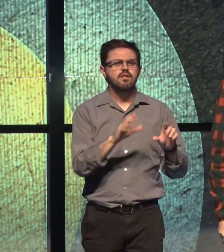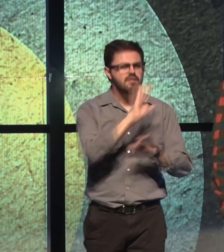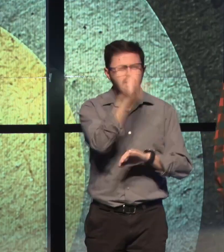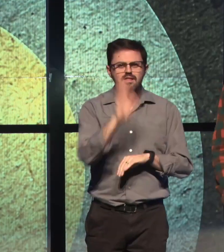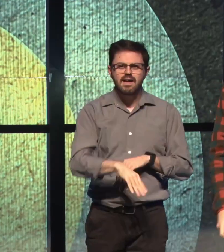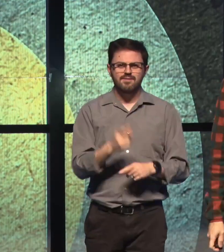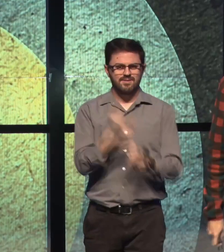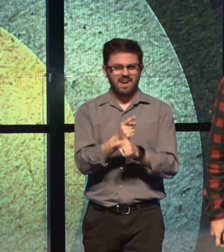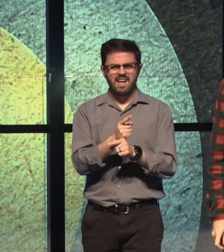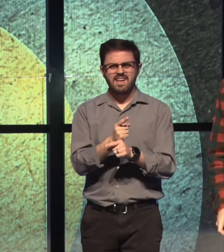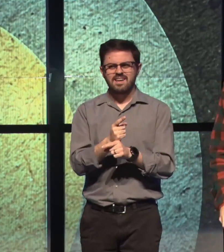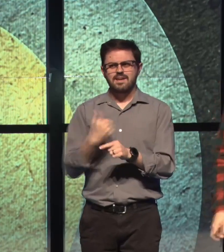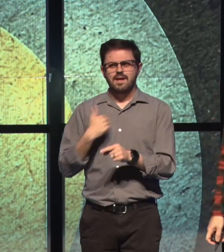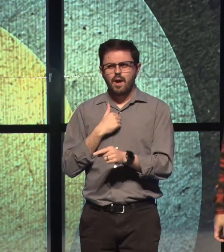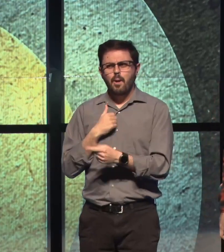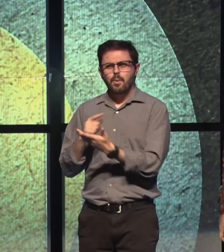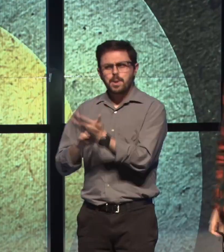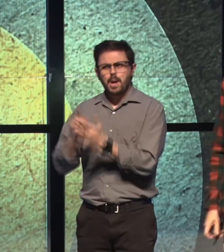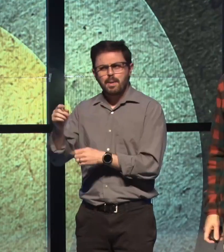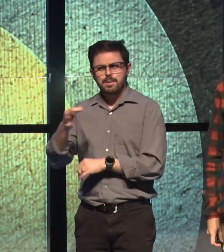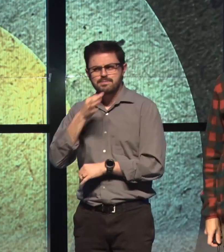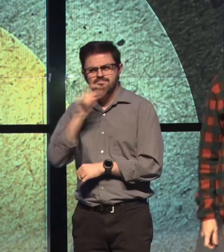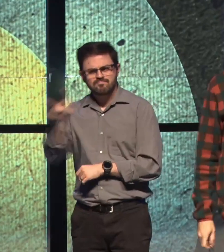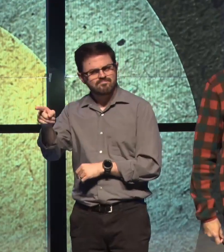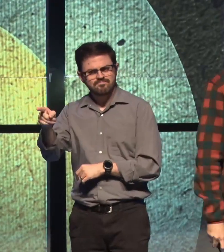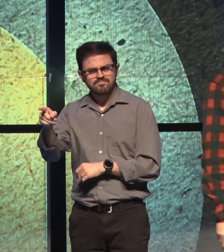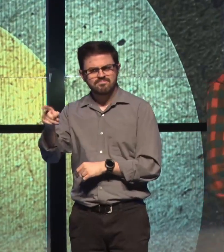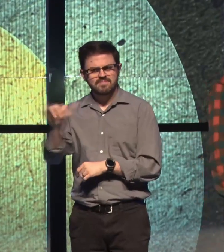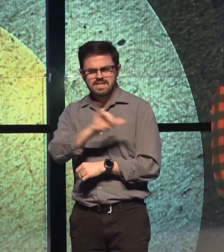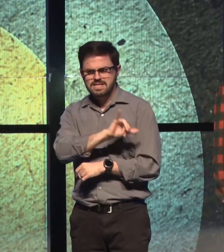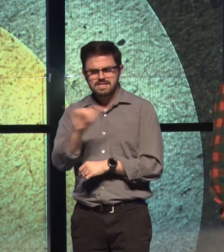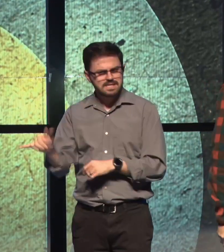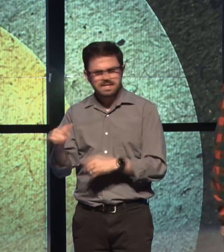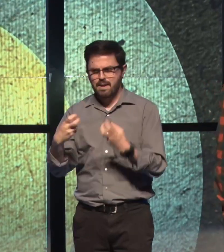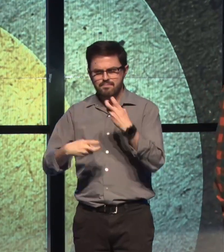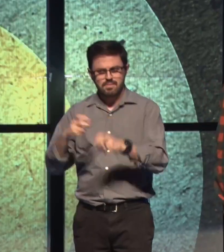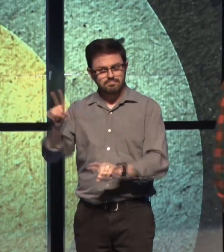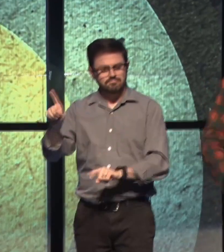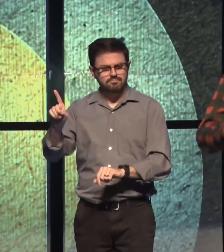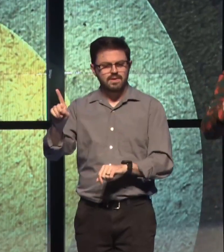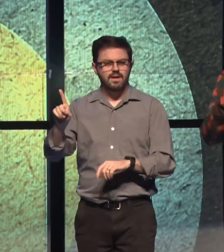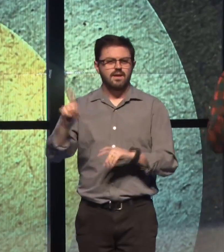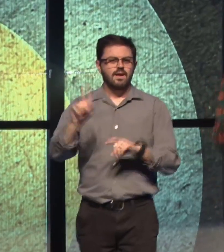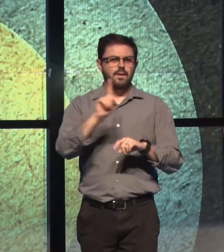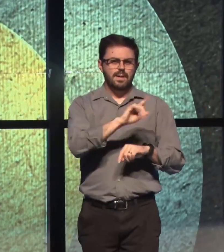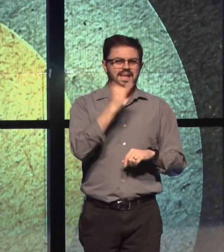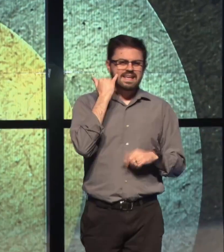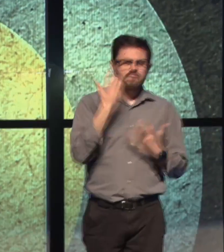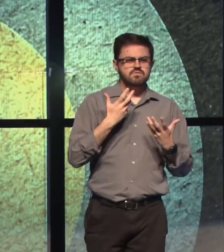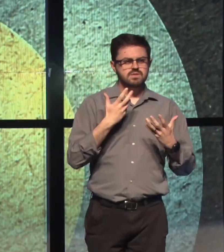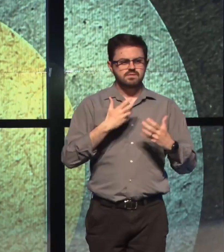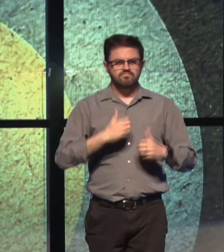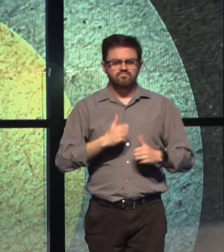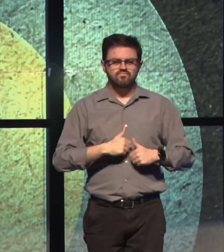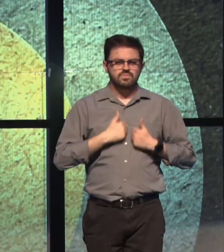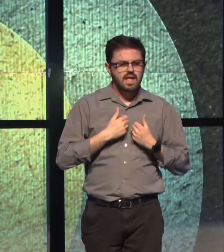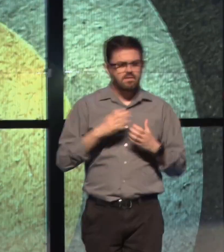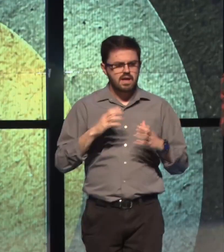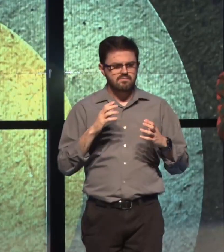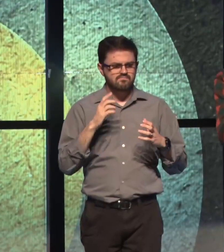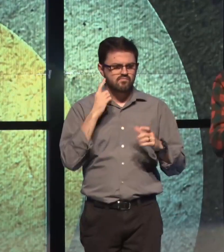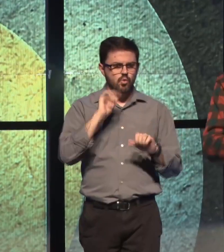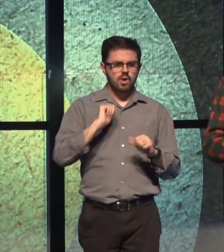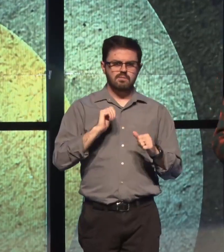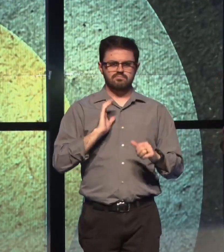people. We're going to get to you in just a second. Don't worry. You're just as problematic. But we have this tendency, we can slip